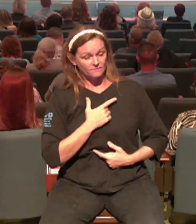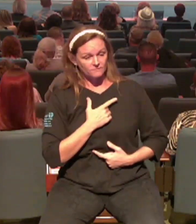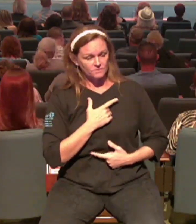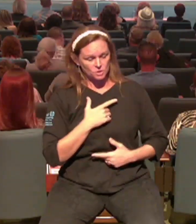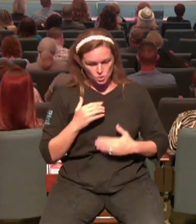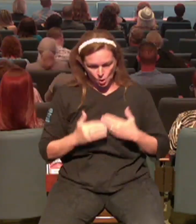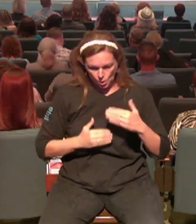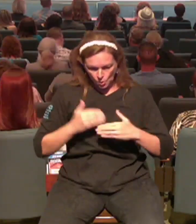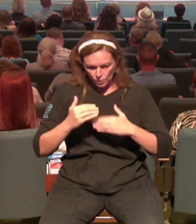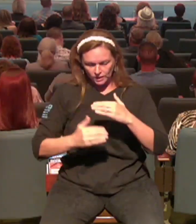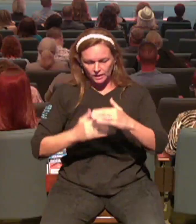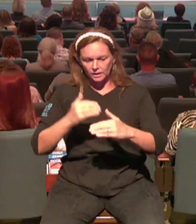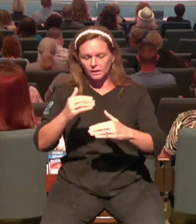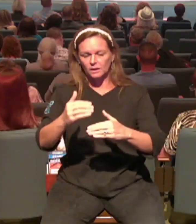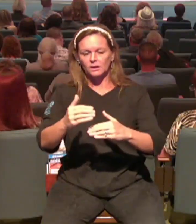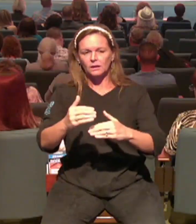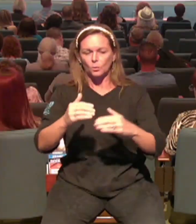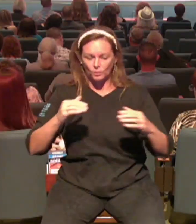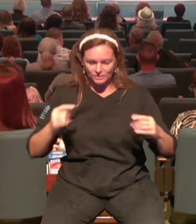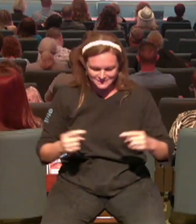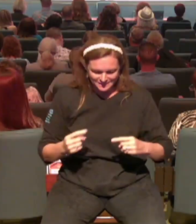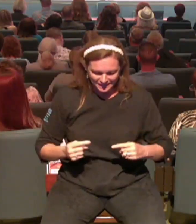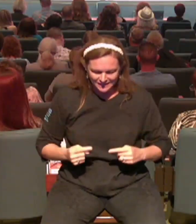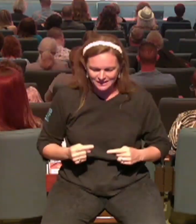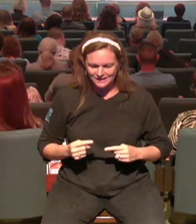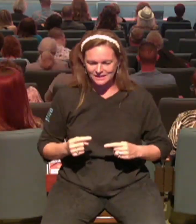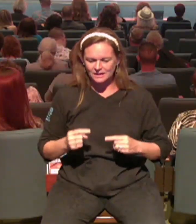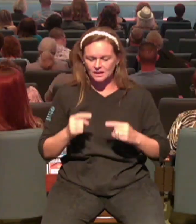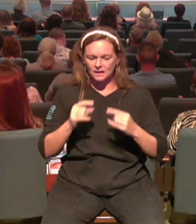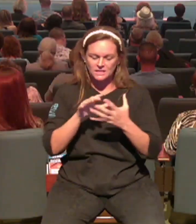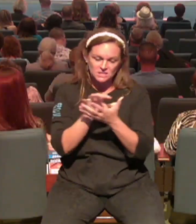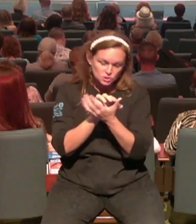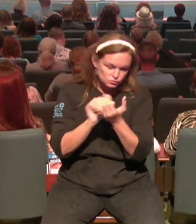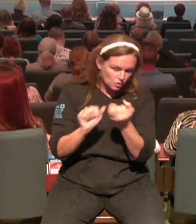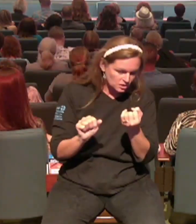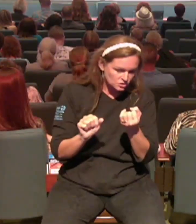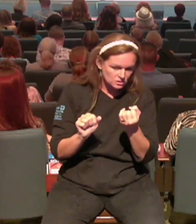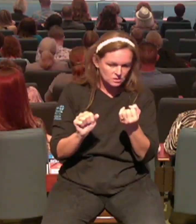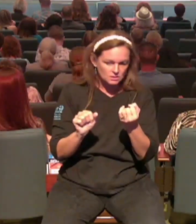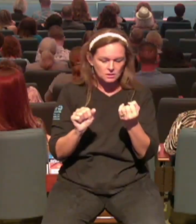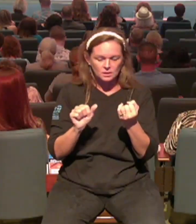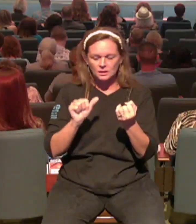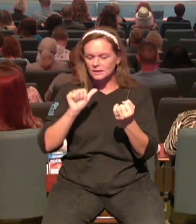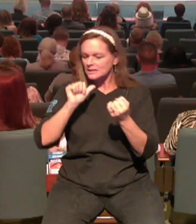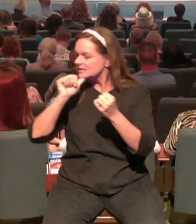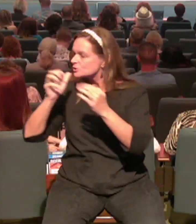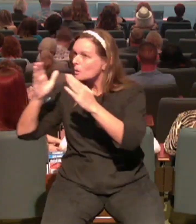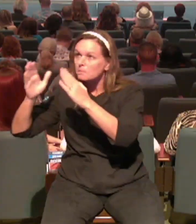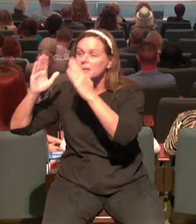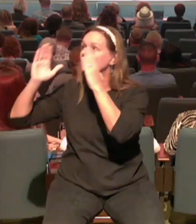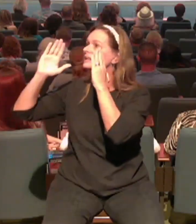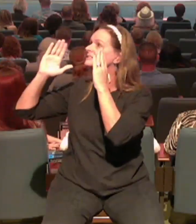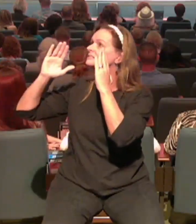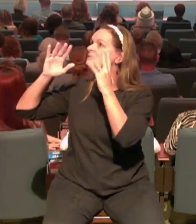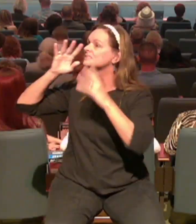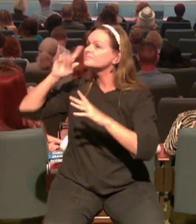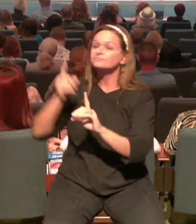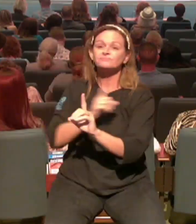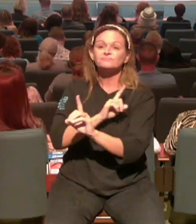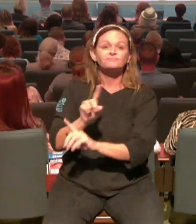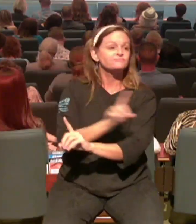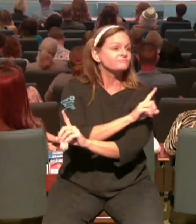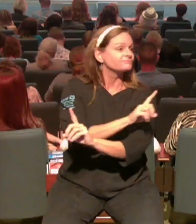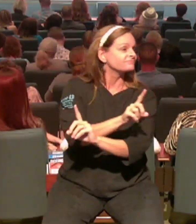heading down this path of sin and destruction and disobedience. I was headed somewhere that I didn't even